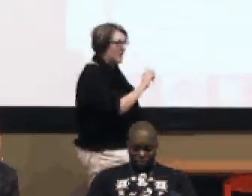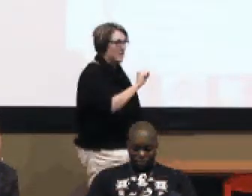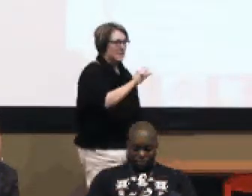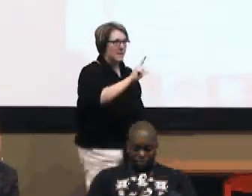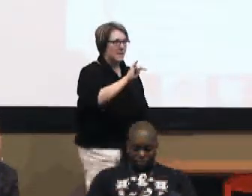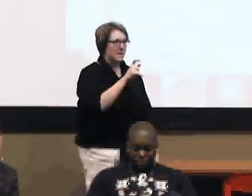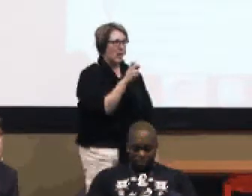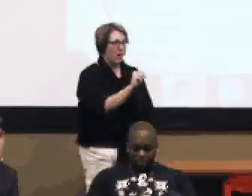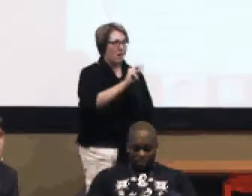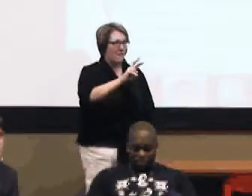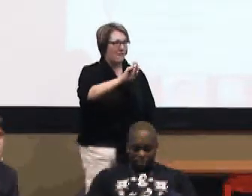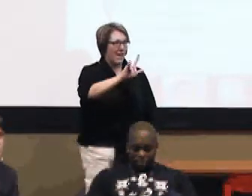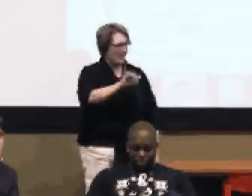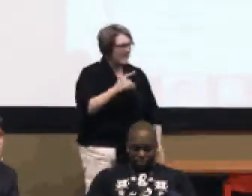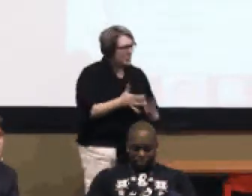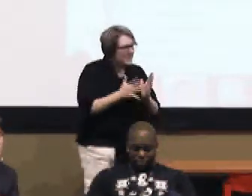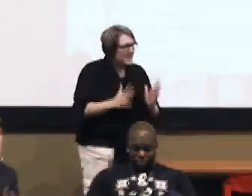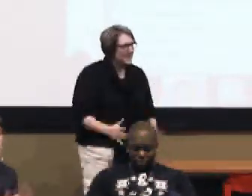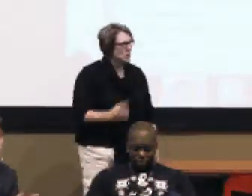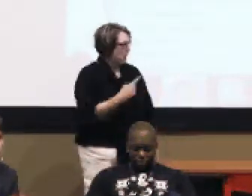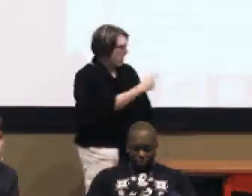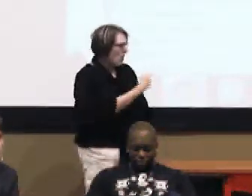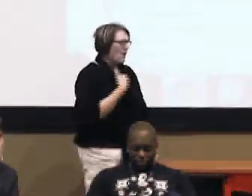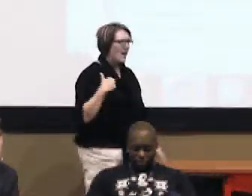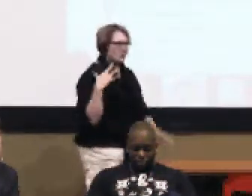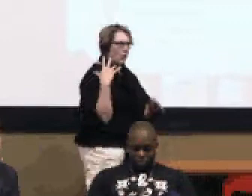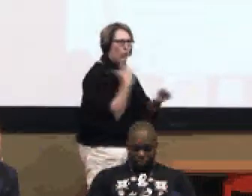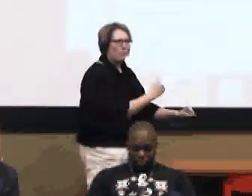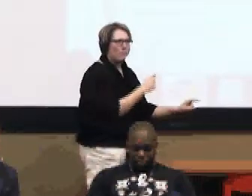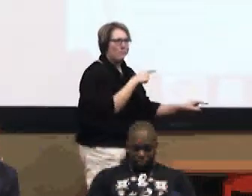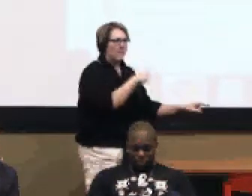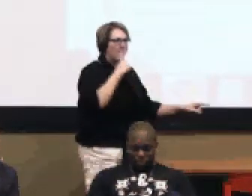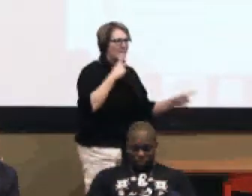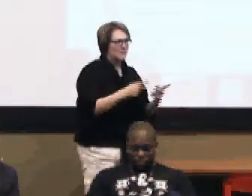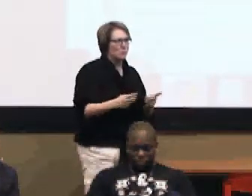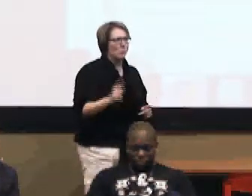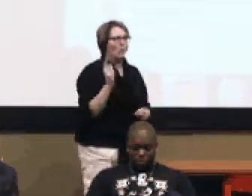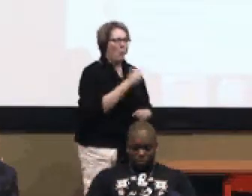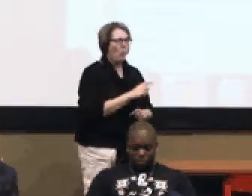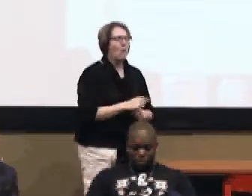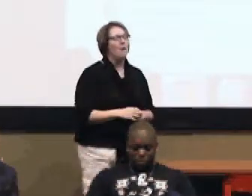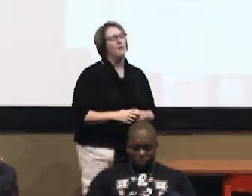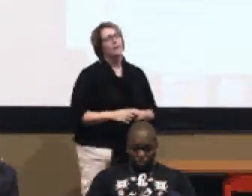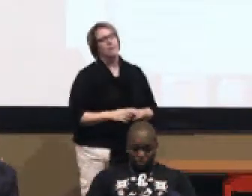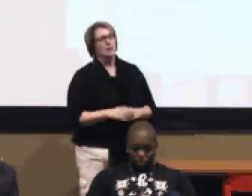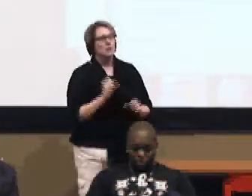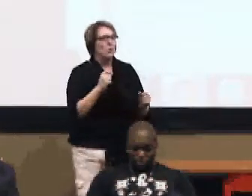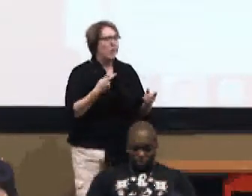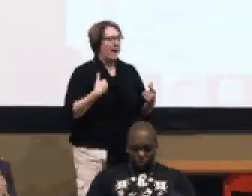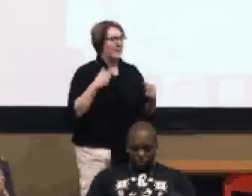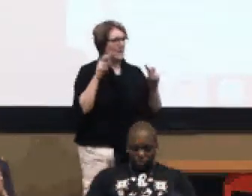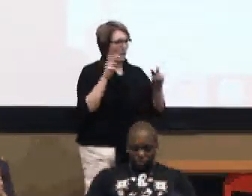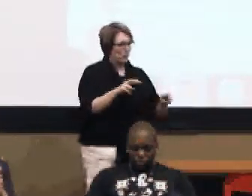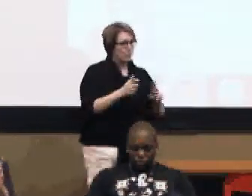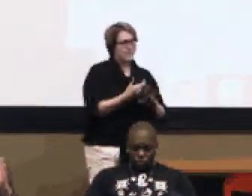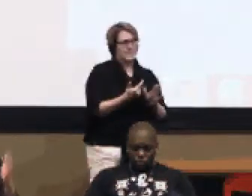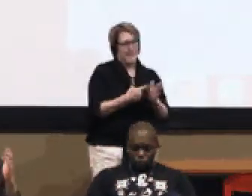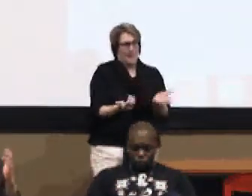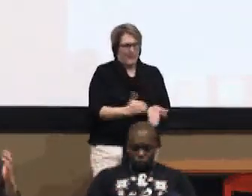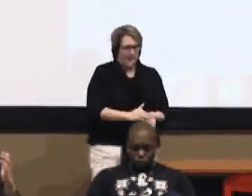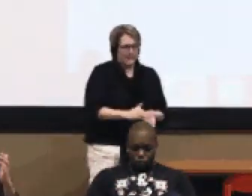if you're a technologist, is Mecca. And so as I looked and said,